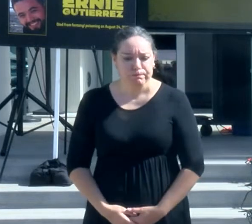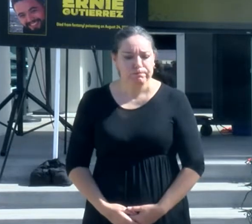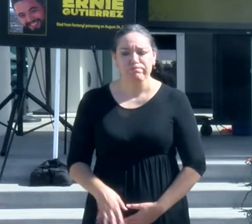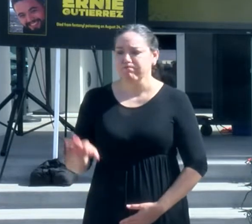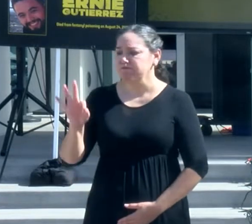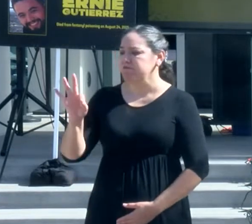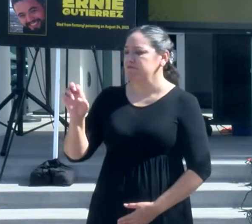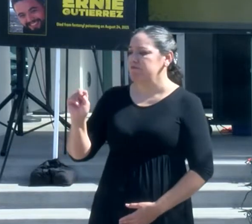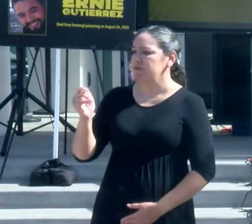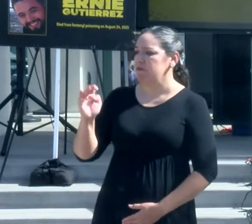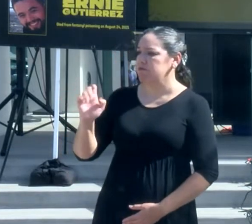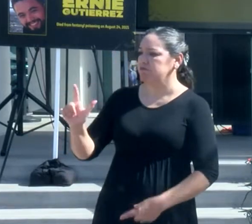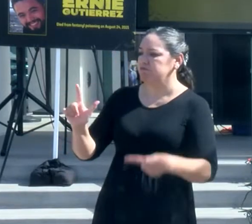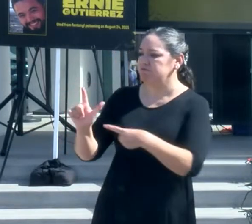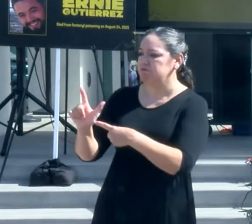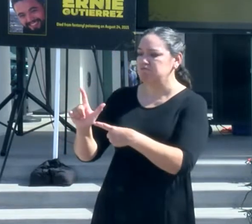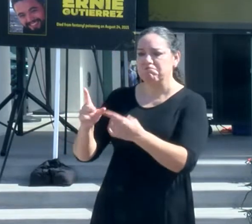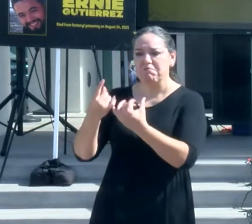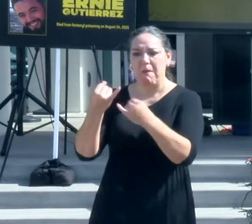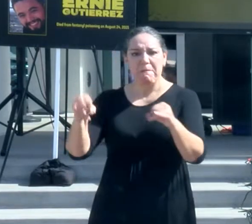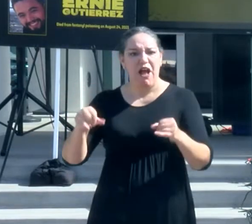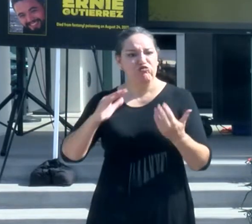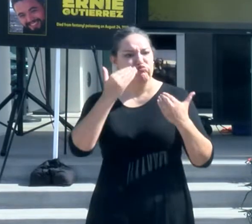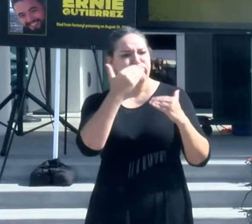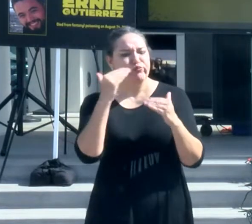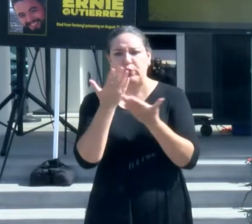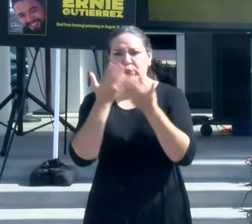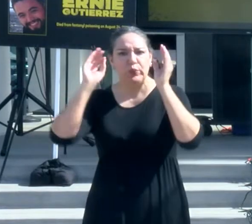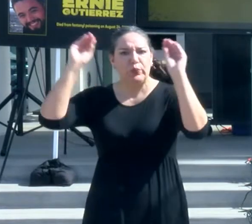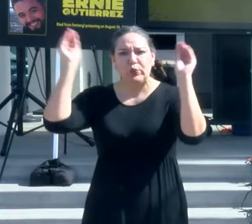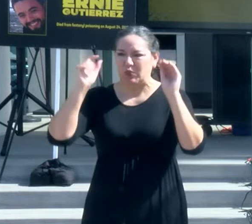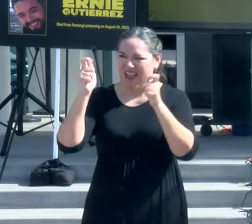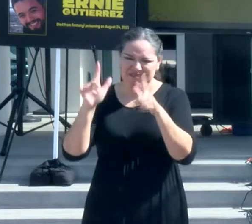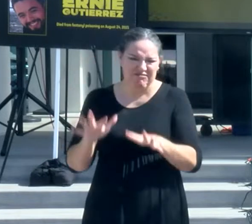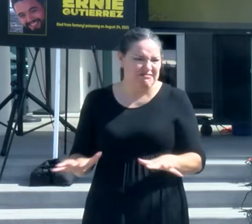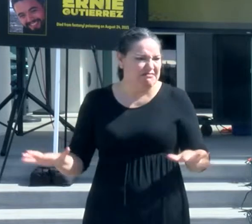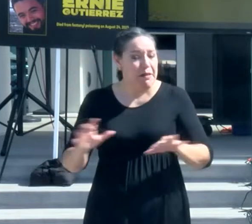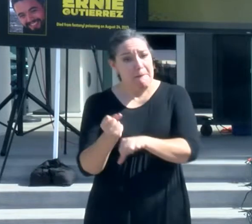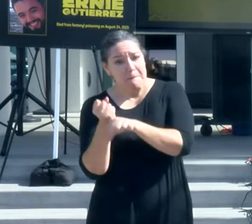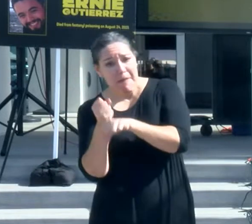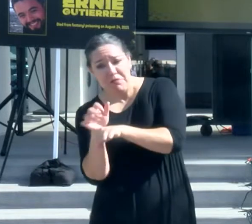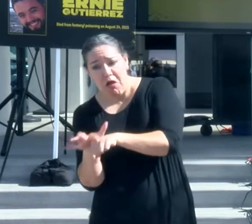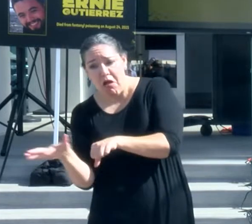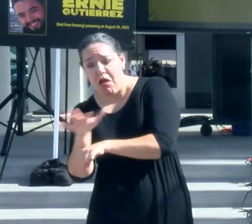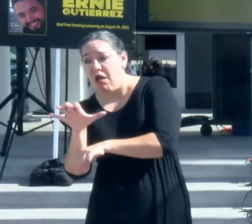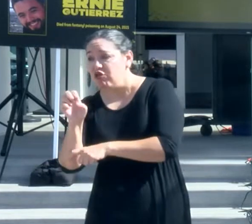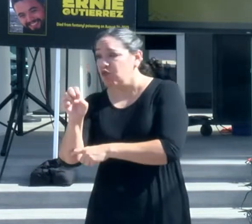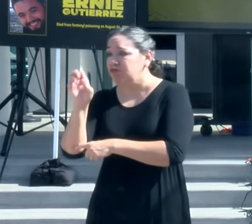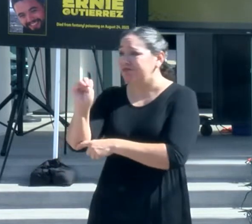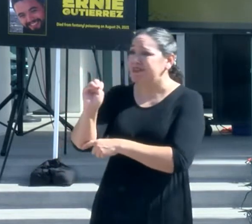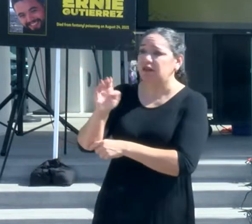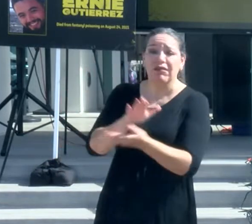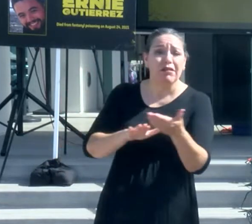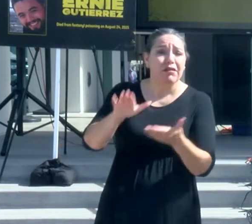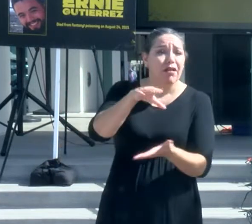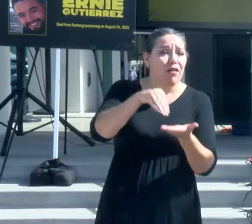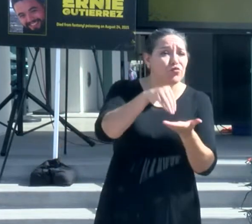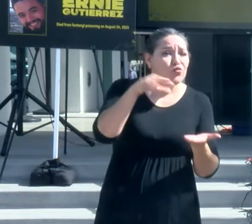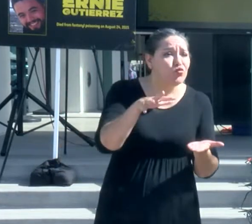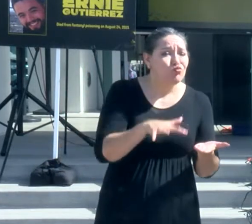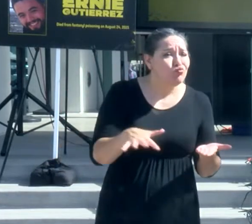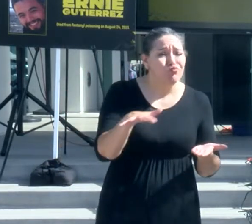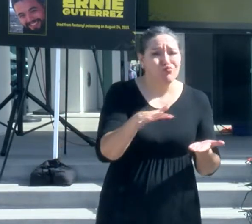Fentanyl has no boundaries. It's everywhere. It's on our baseball fields, it's on social media, it's in the hands of our college